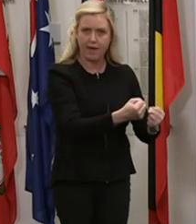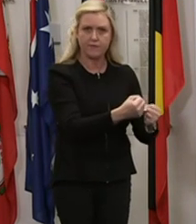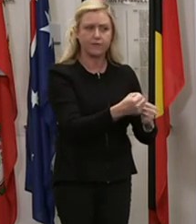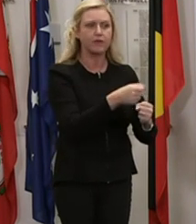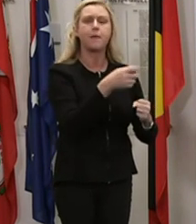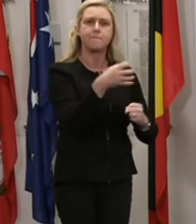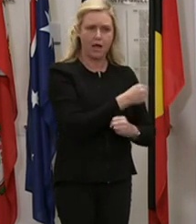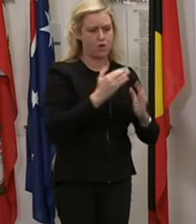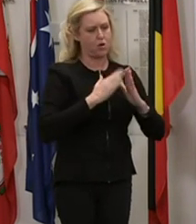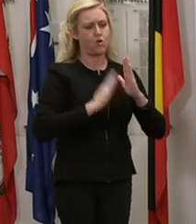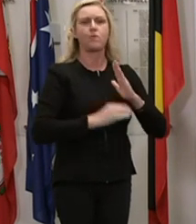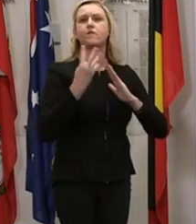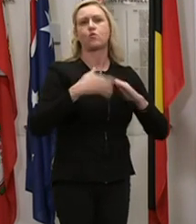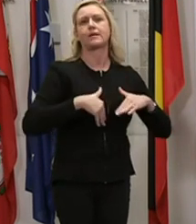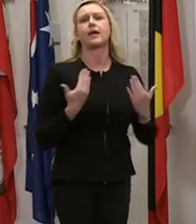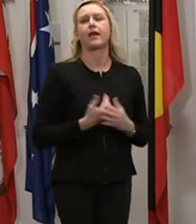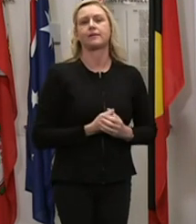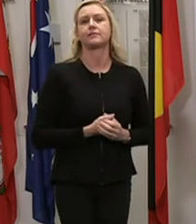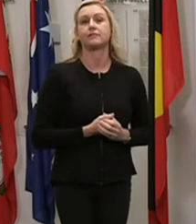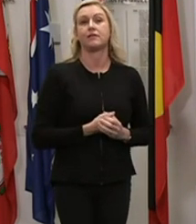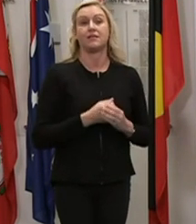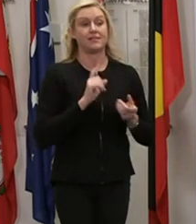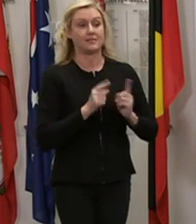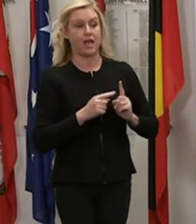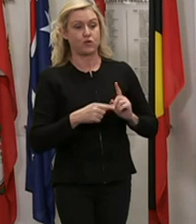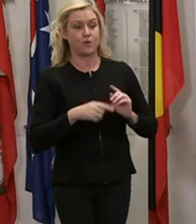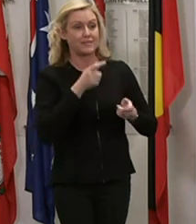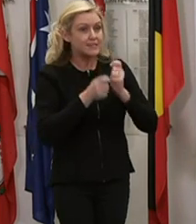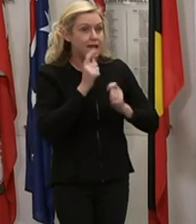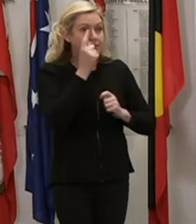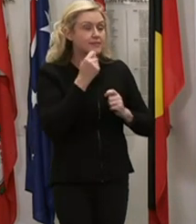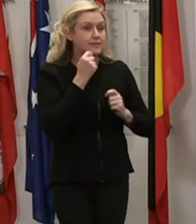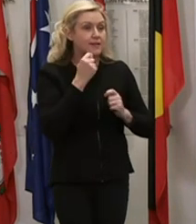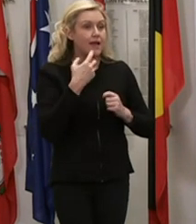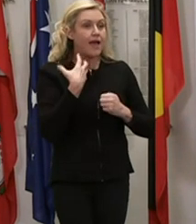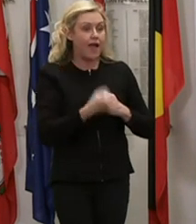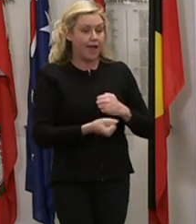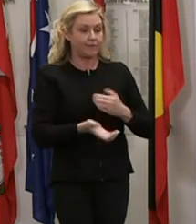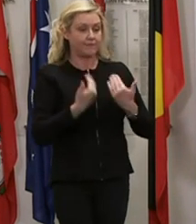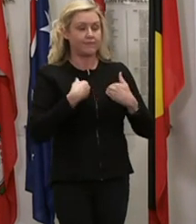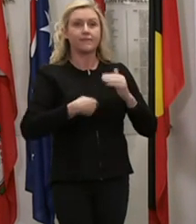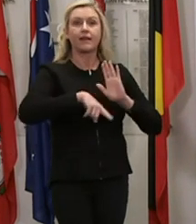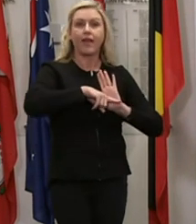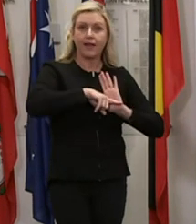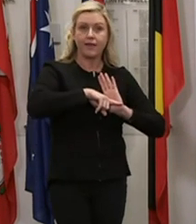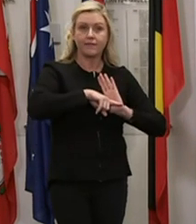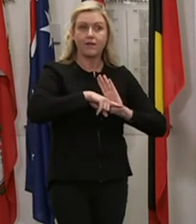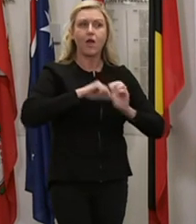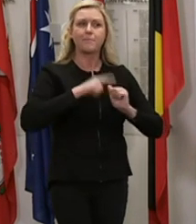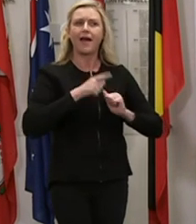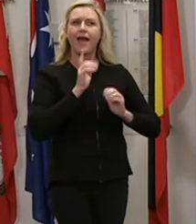if you develop symptoms 3 days later, we want you to get retested. because of the fact that you may test negative